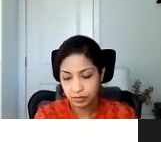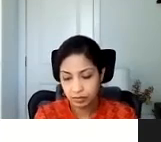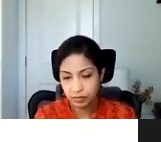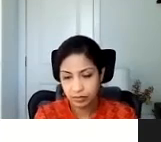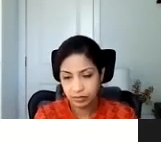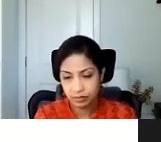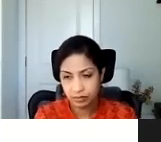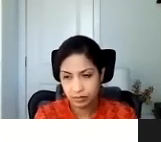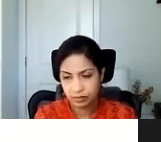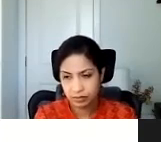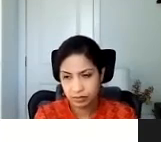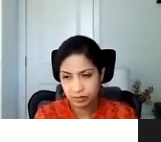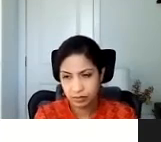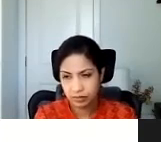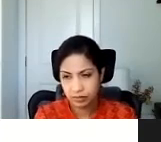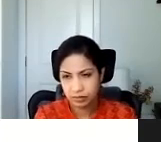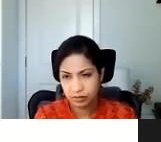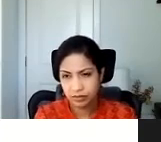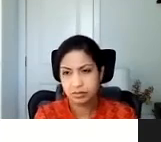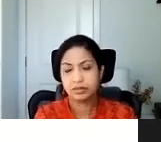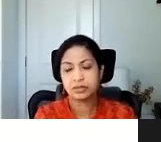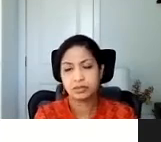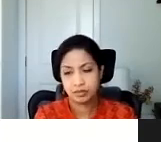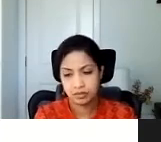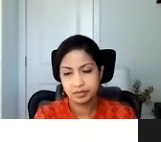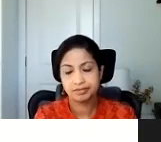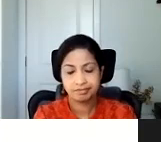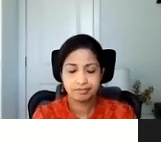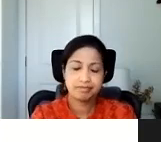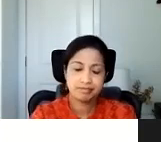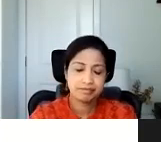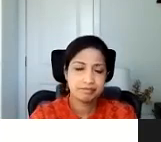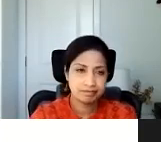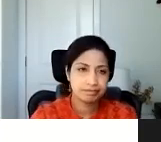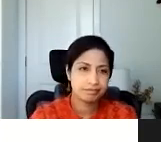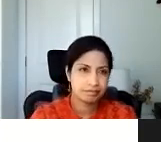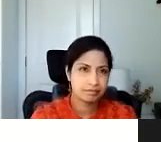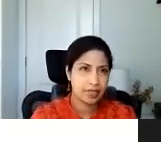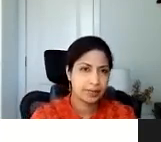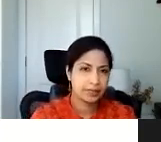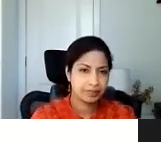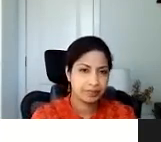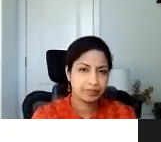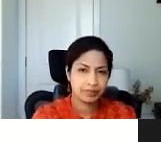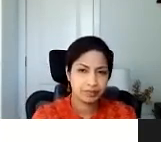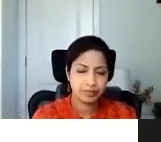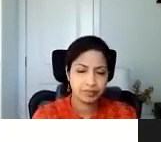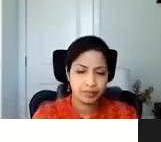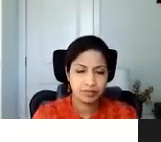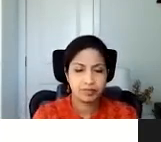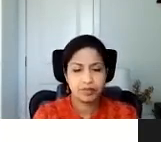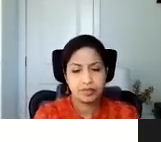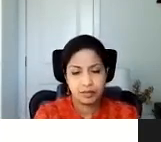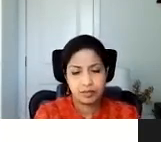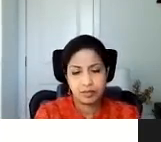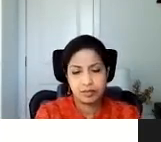of equipment. We don't have a government system of funding this systematically. There's no buying at scale. So there are